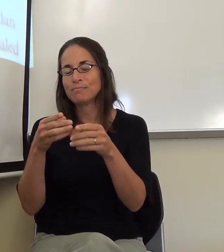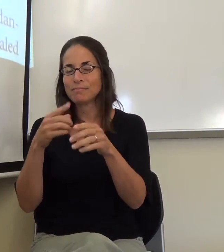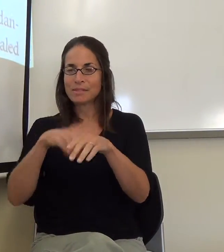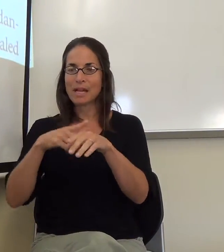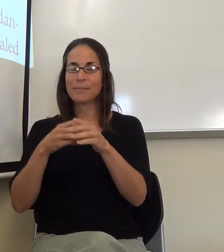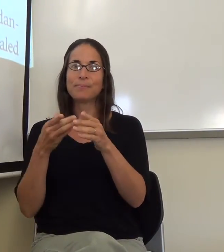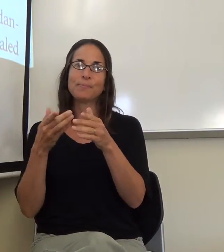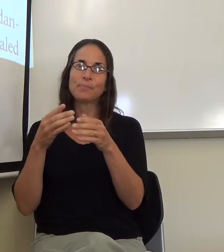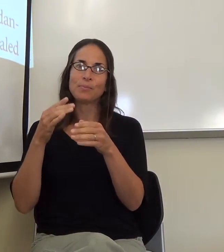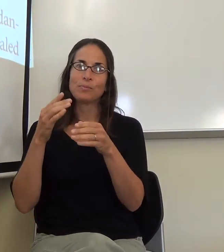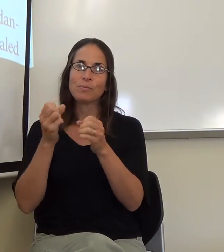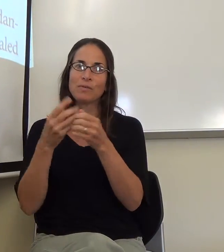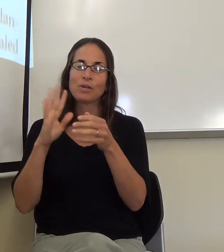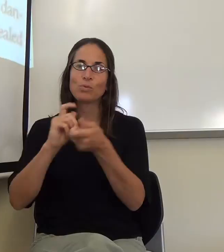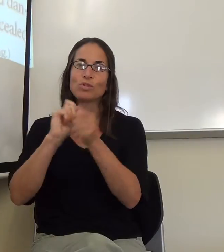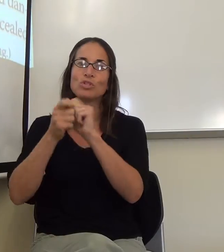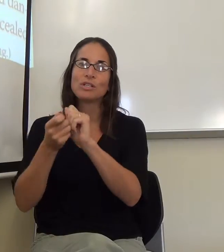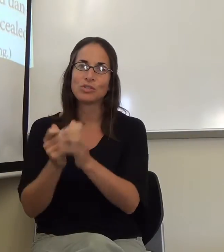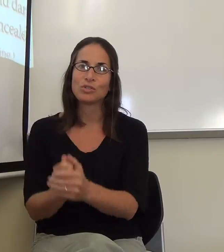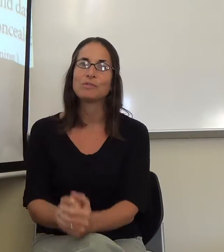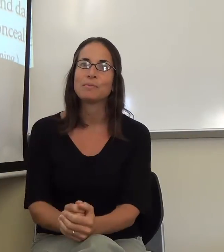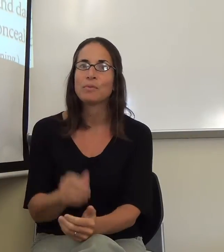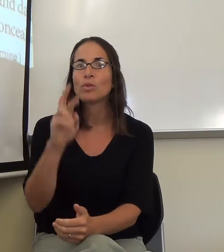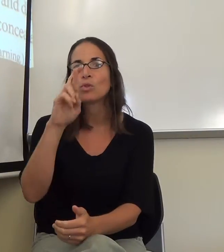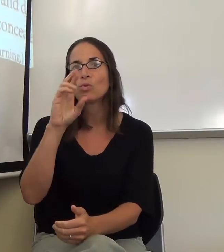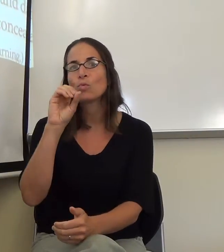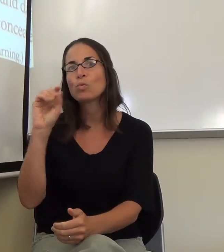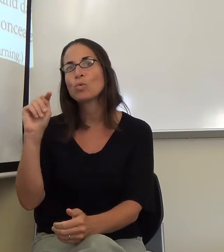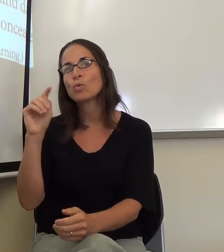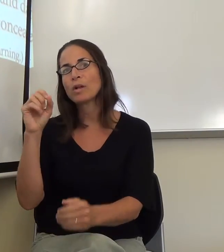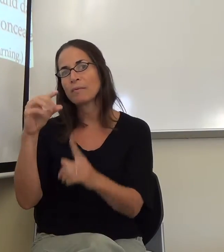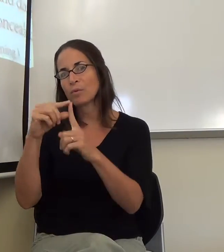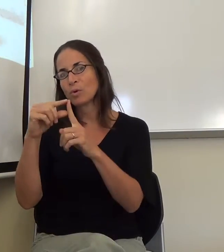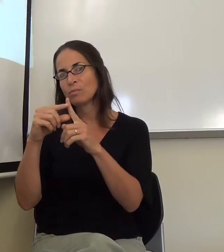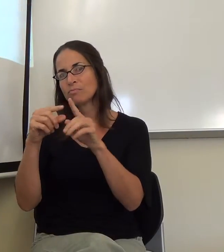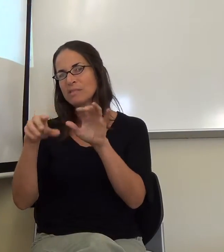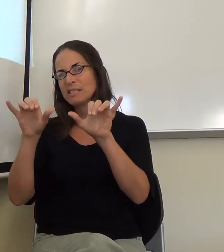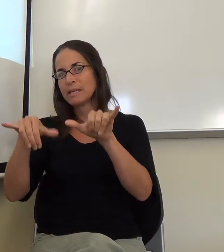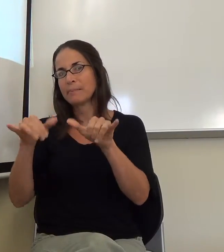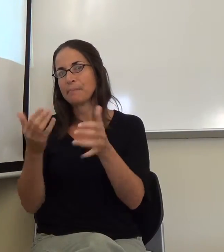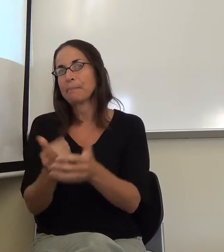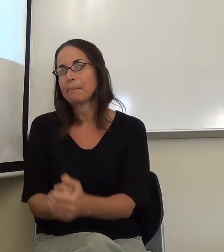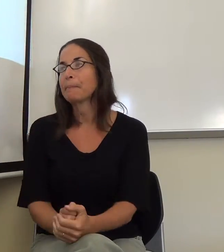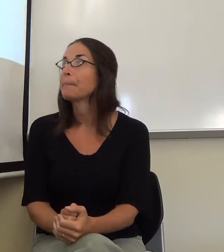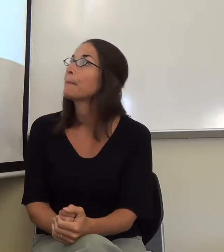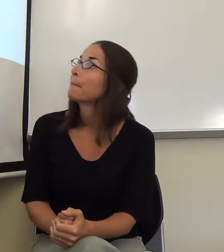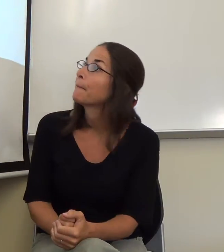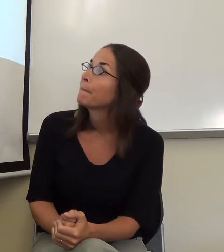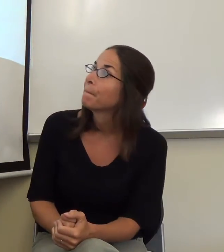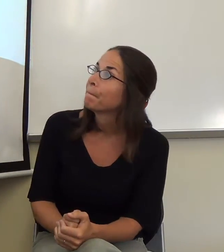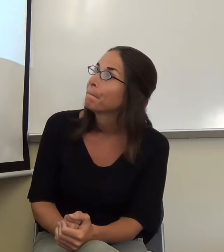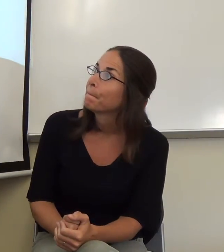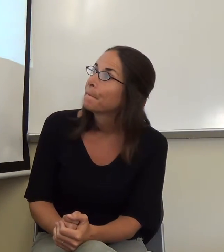pretty obvious, but it means something different. Okay. Now, this one is